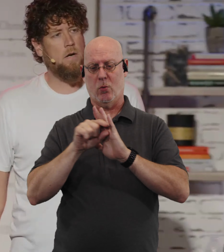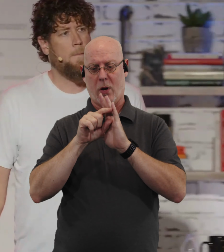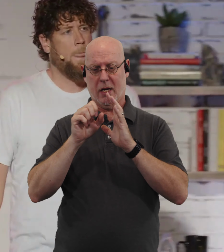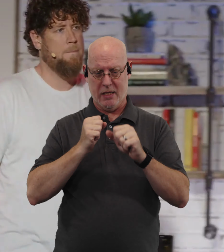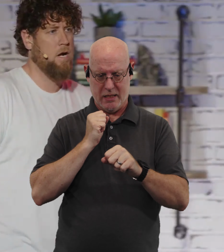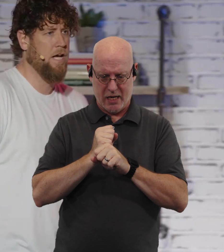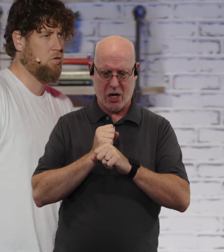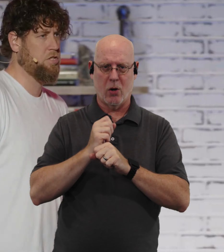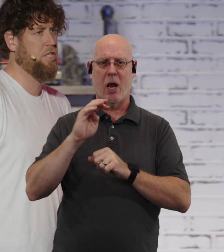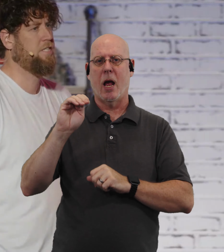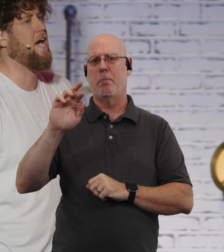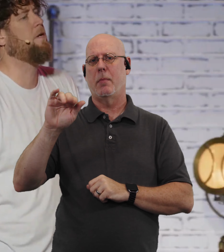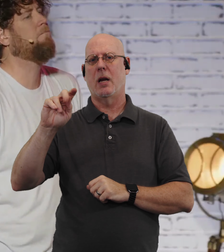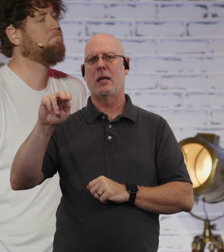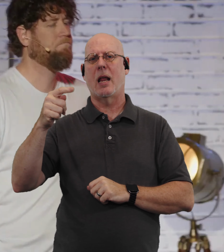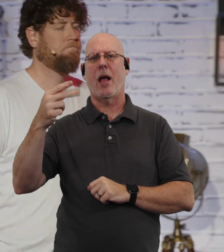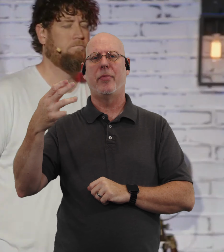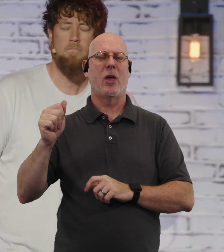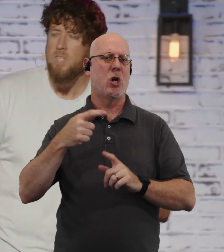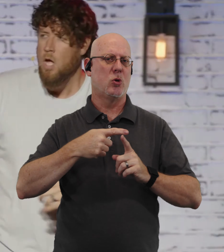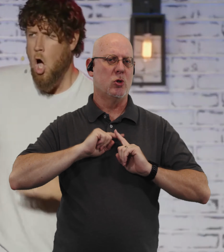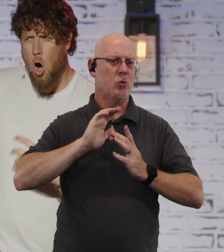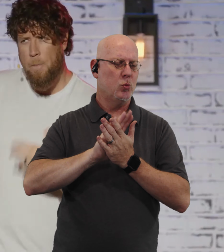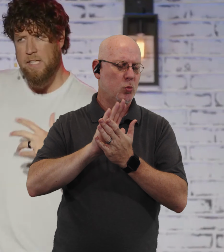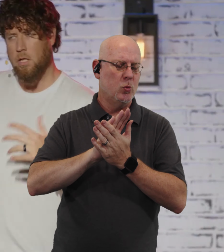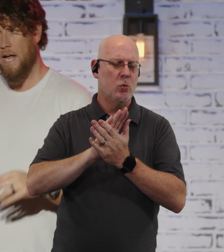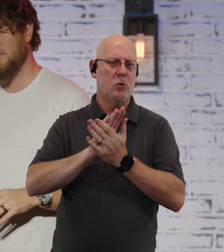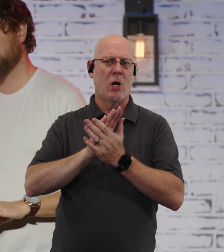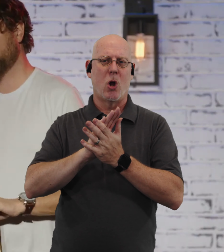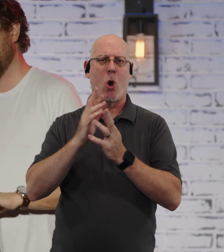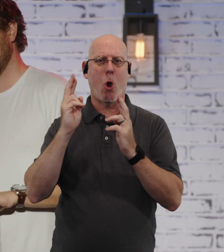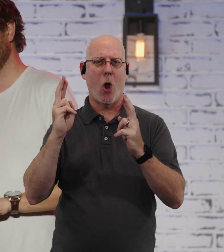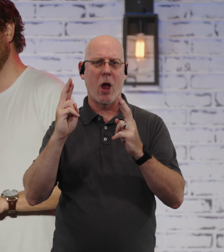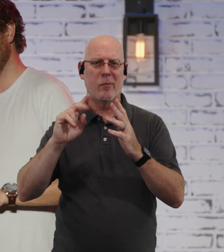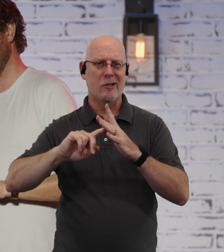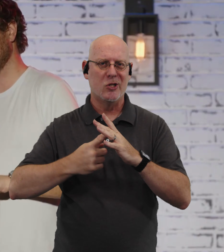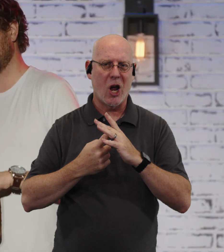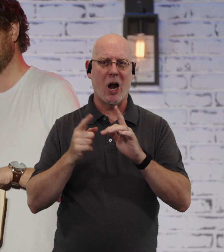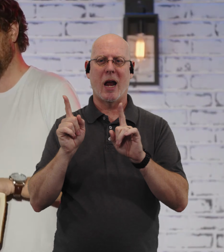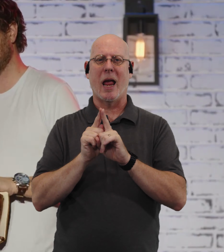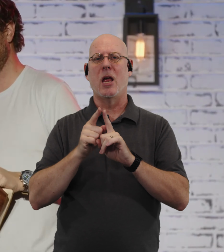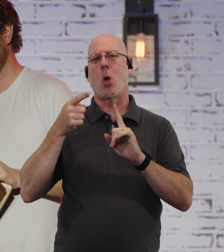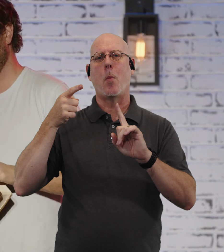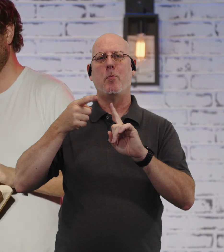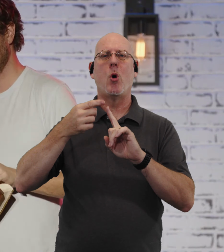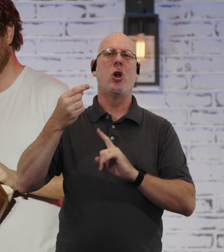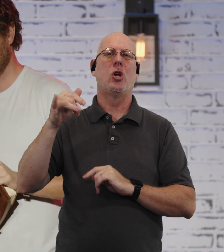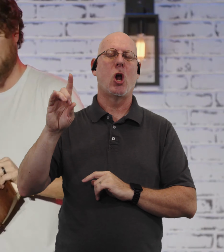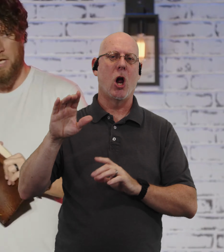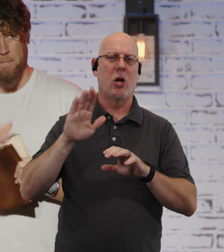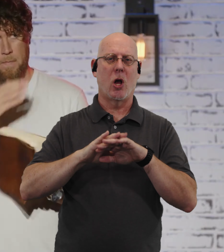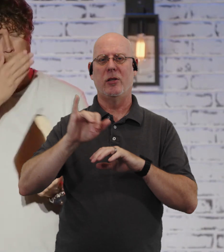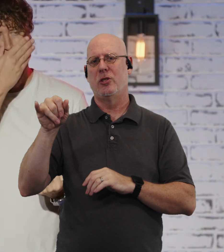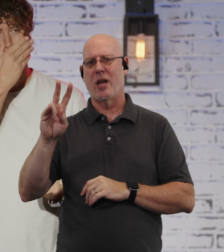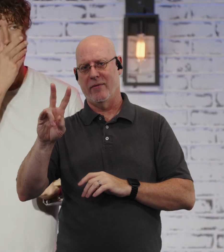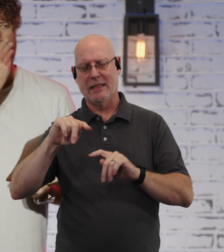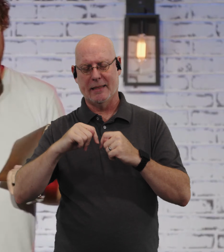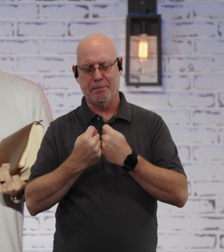year at Maranatha Christian Academy, hoping to land the starting gig as the point guard on the junior varsity